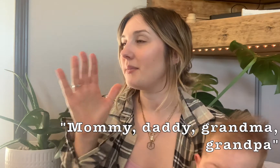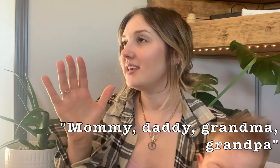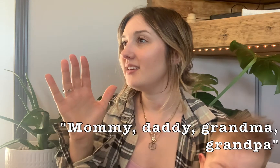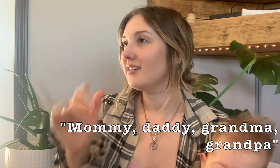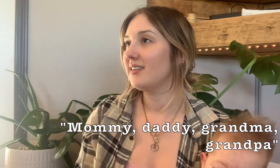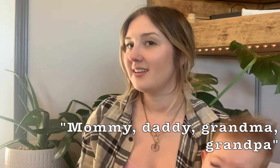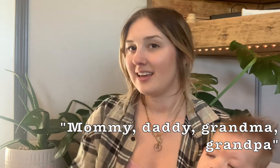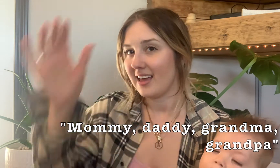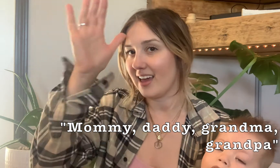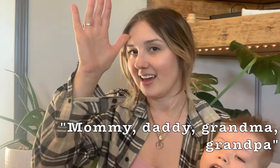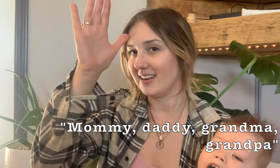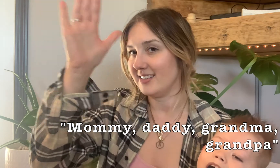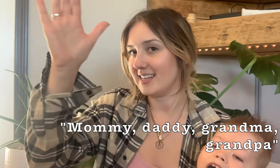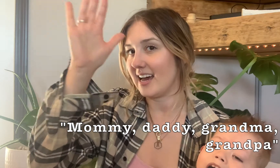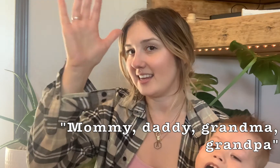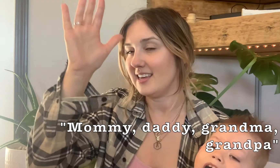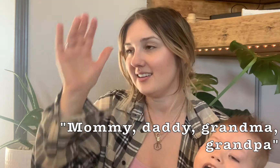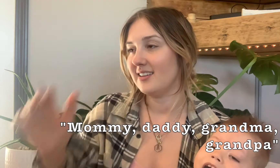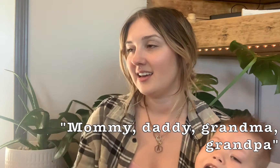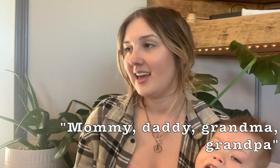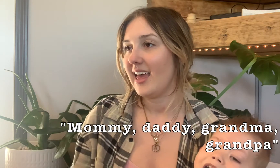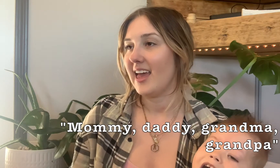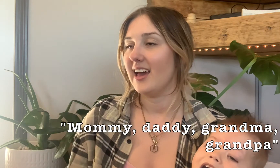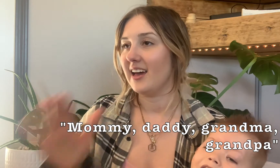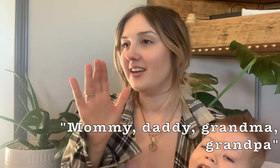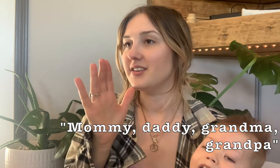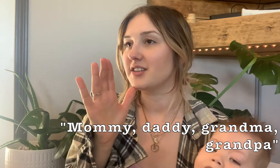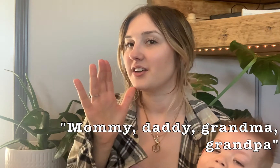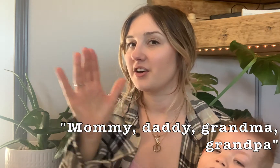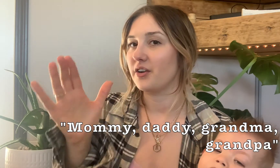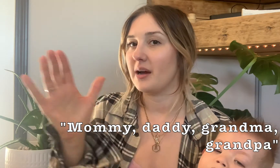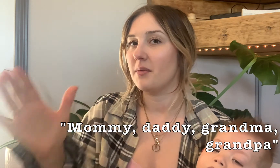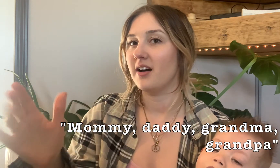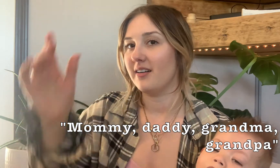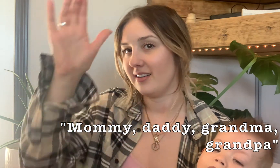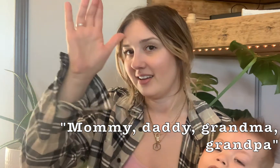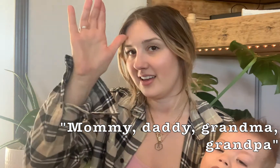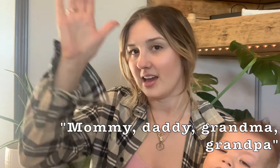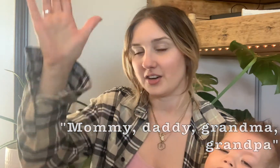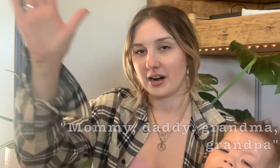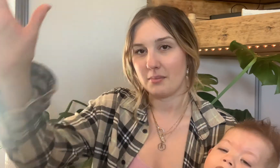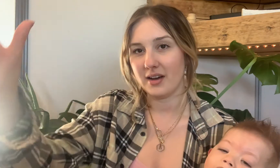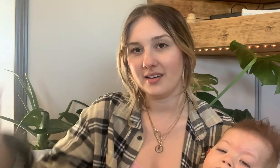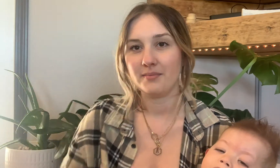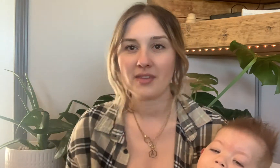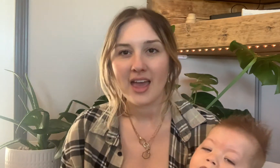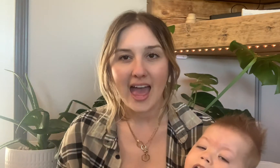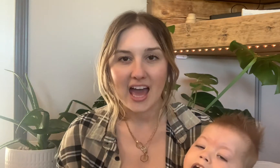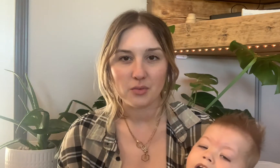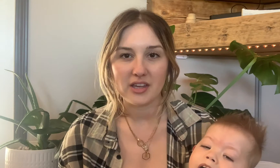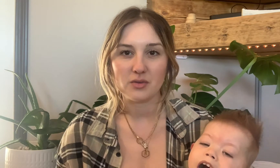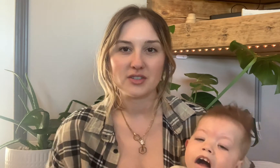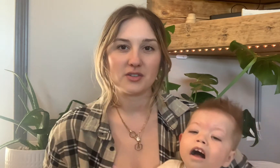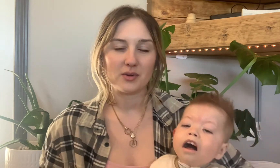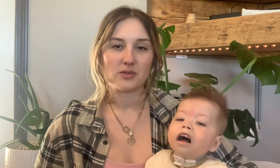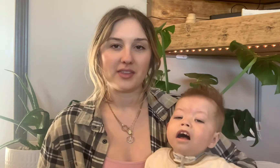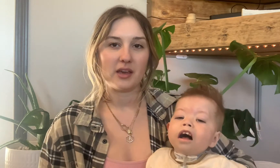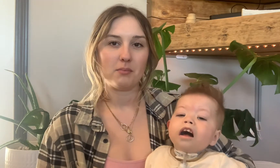mommy and daddy and grandma and grandpa. And we use those ones with him, but